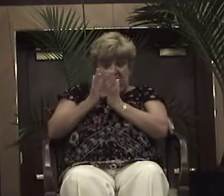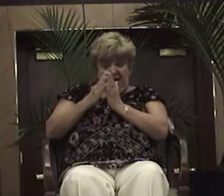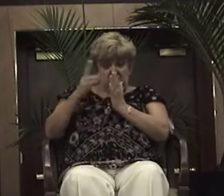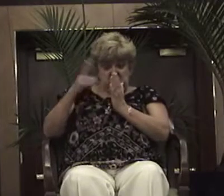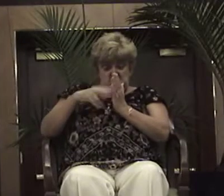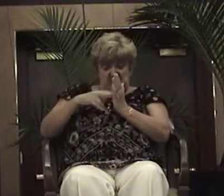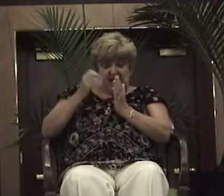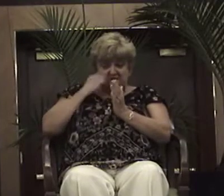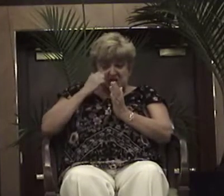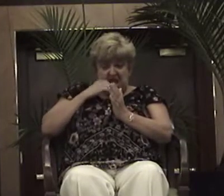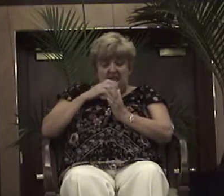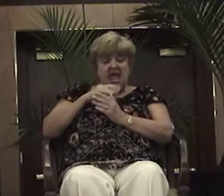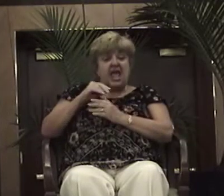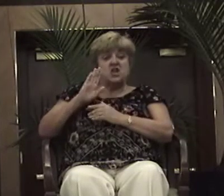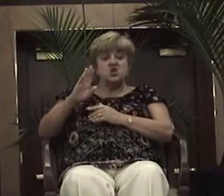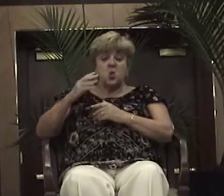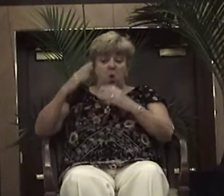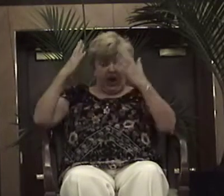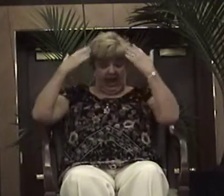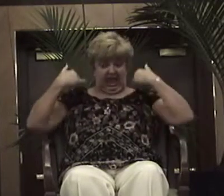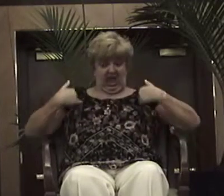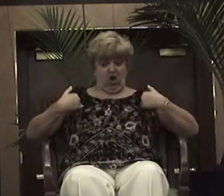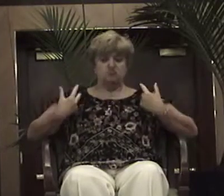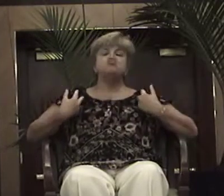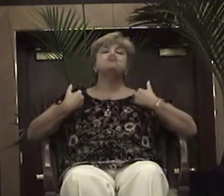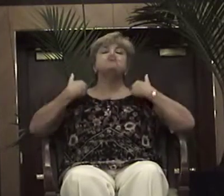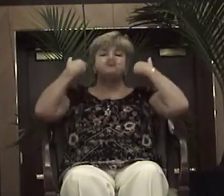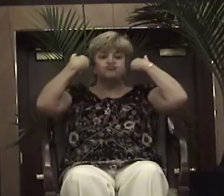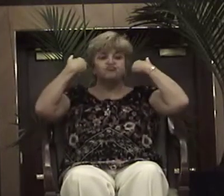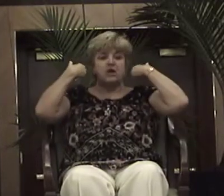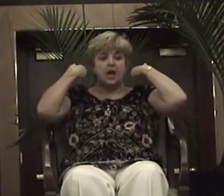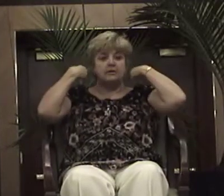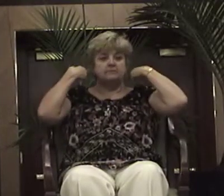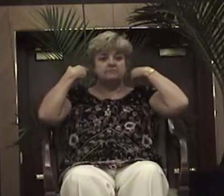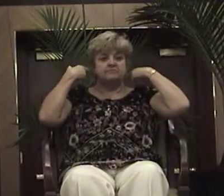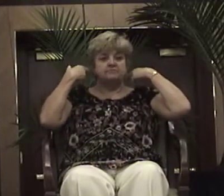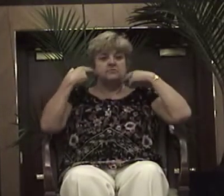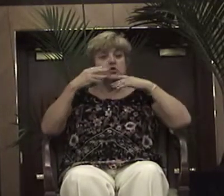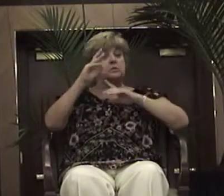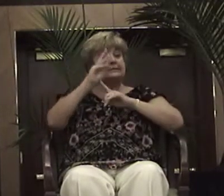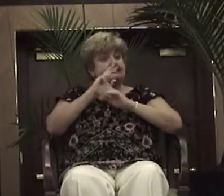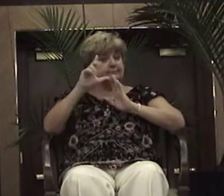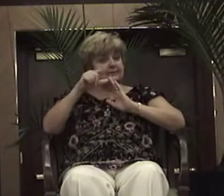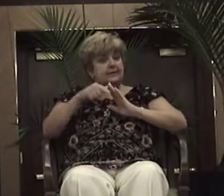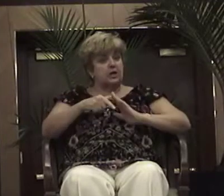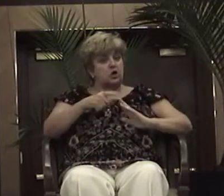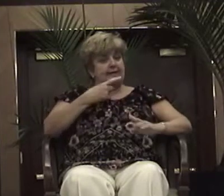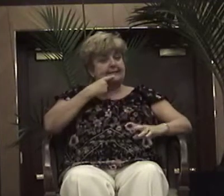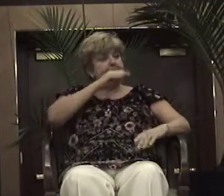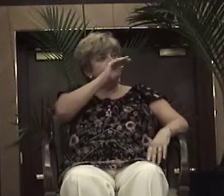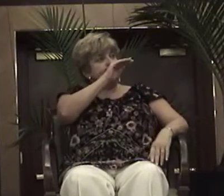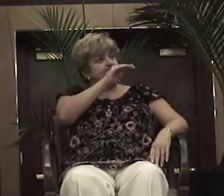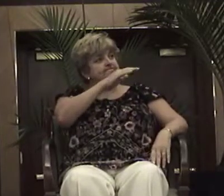talk." So you know this cockiness of a teenager. About 6 months later, he come back and said to his dad, "When can we talk about driving the